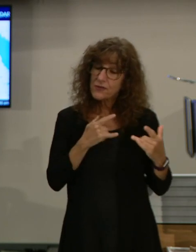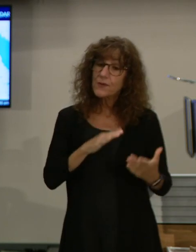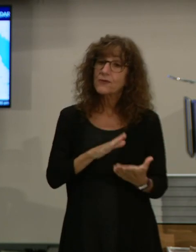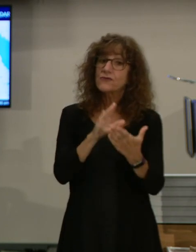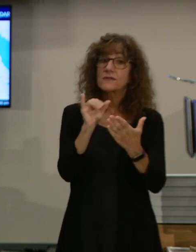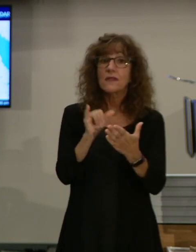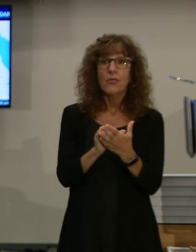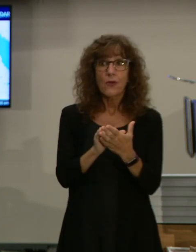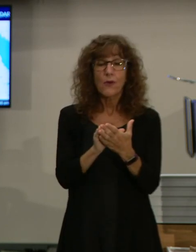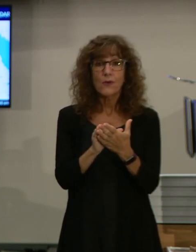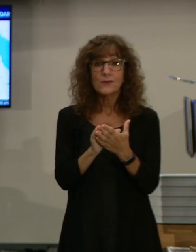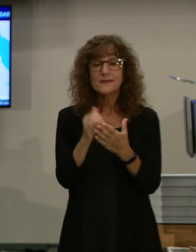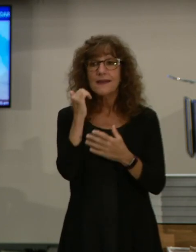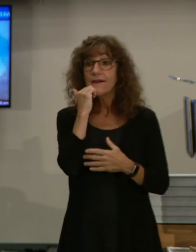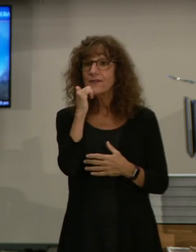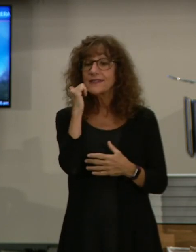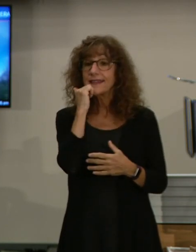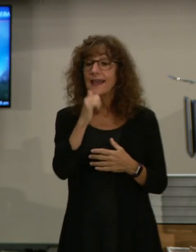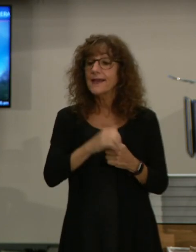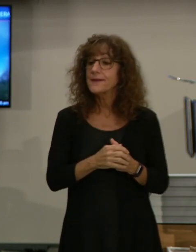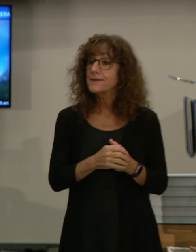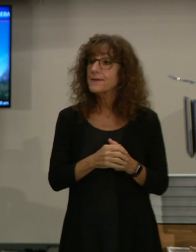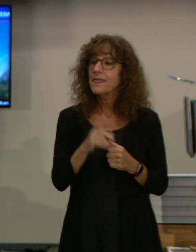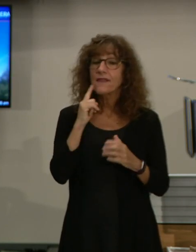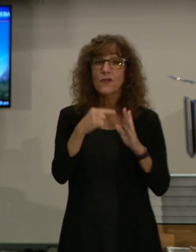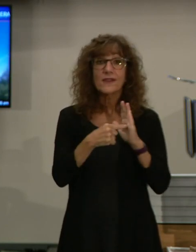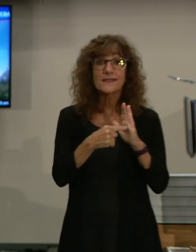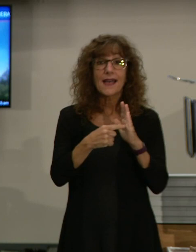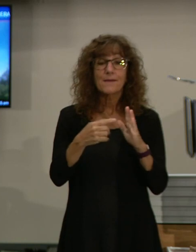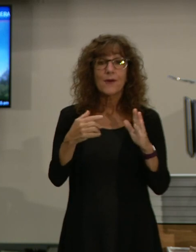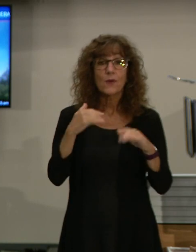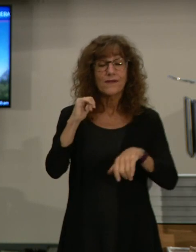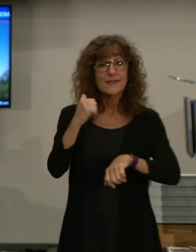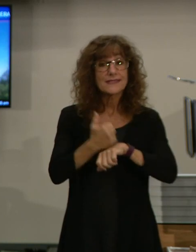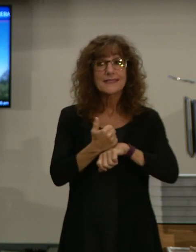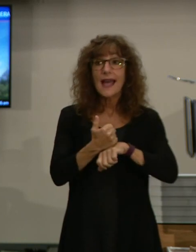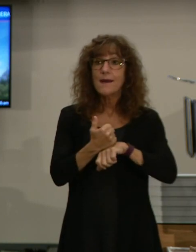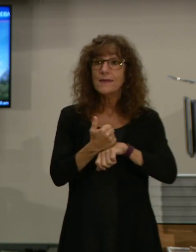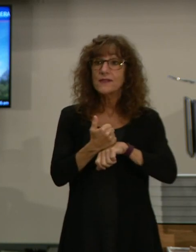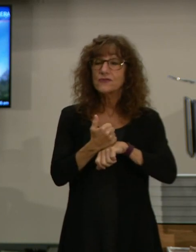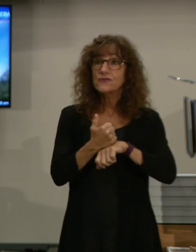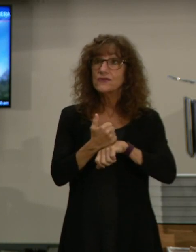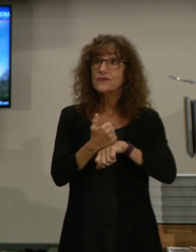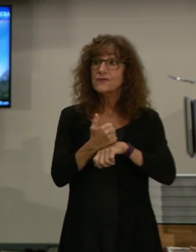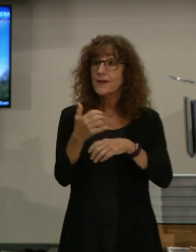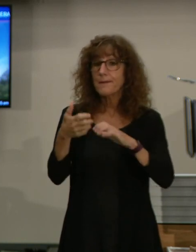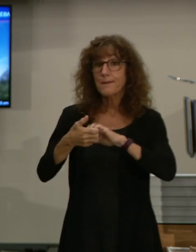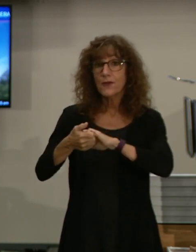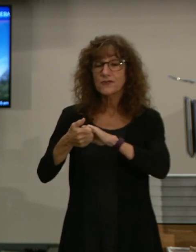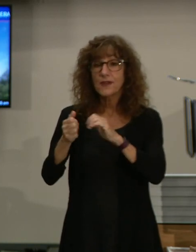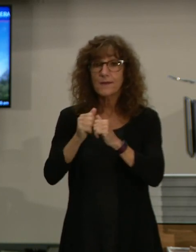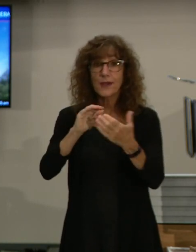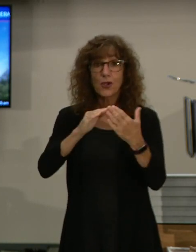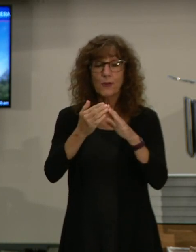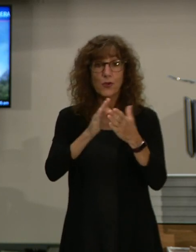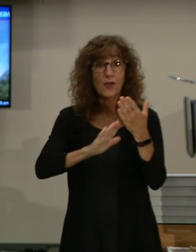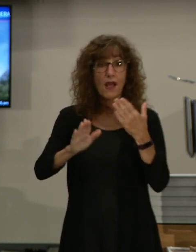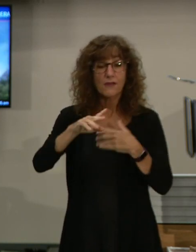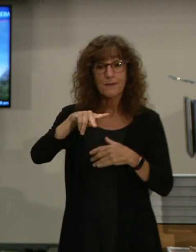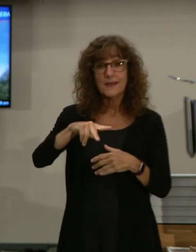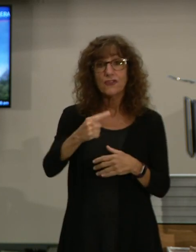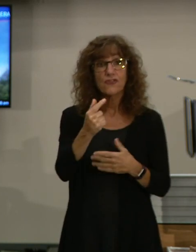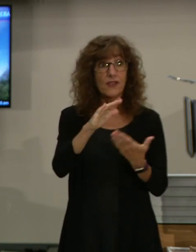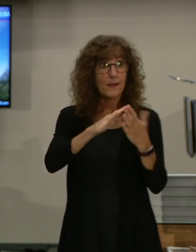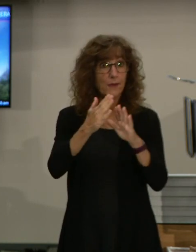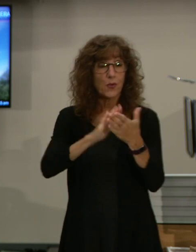them daily. We, for example, have established a partnership with the community college, Prince George's